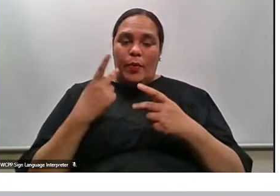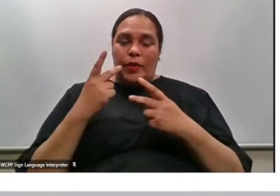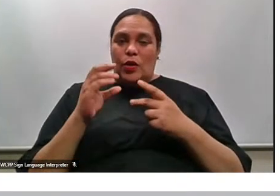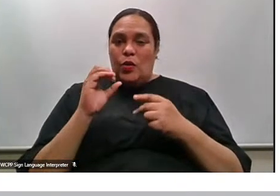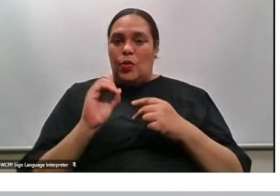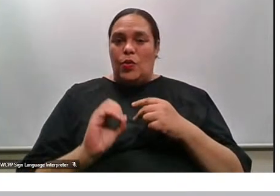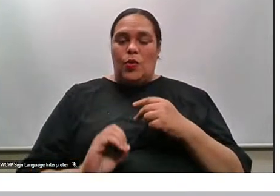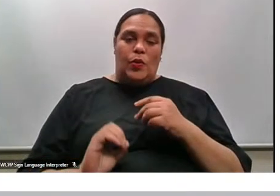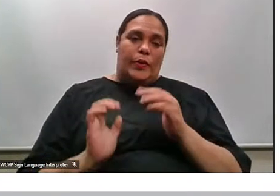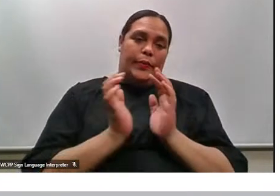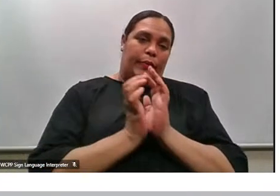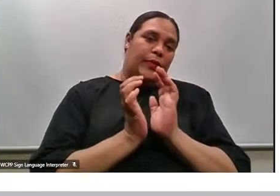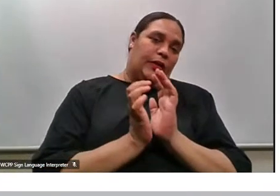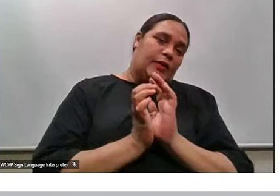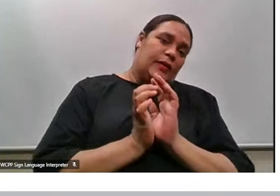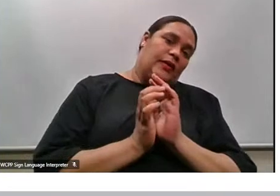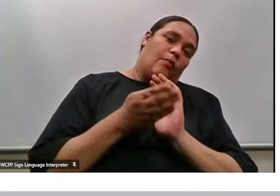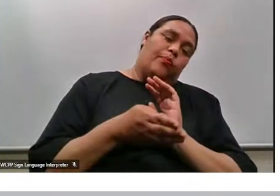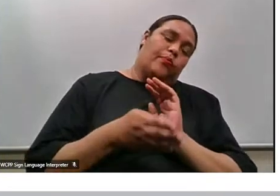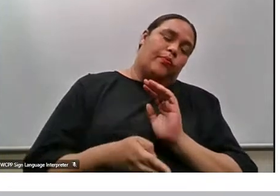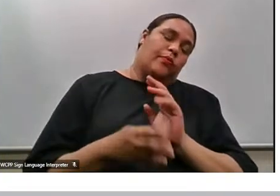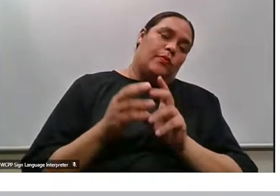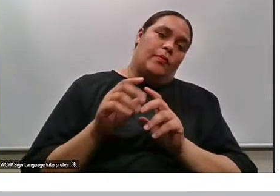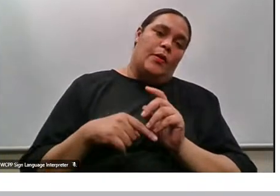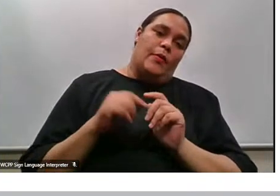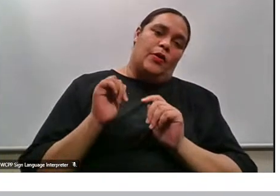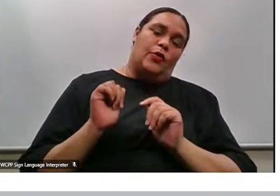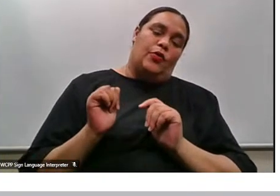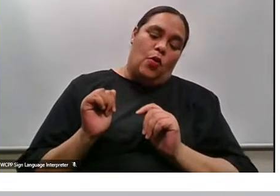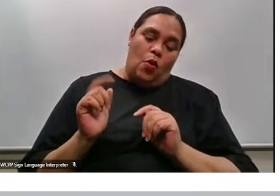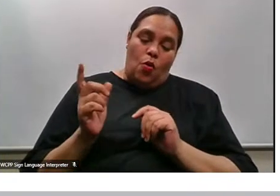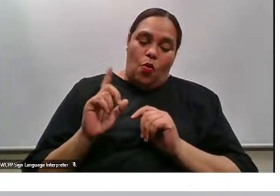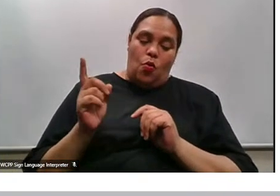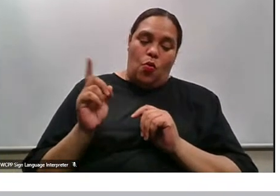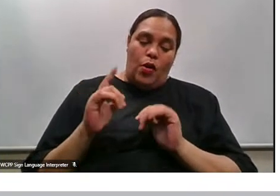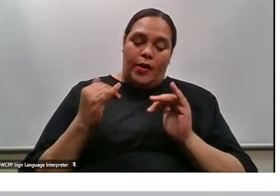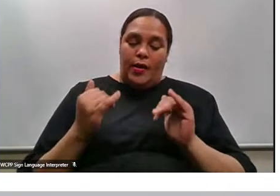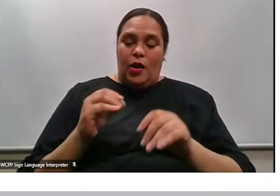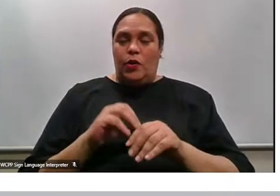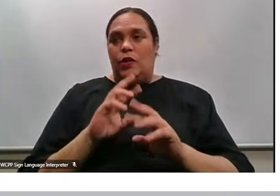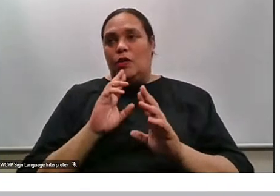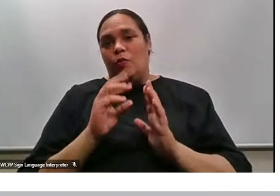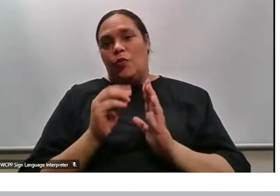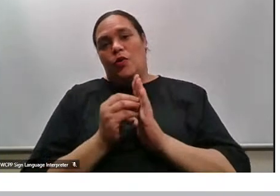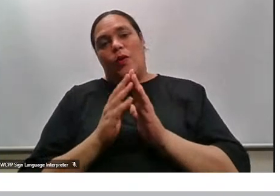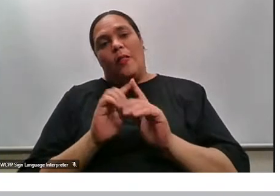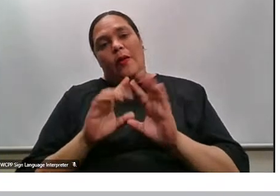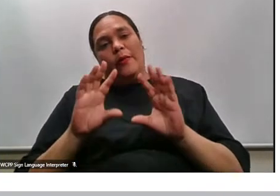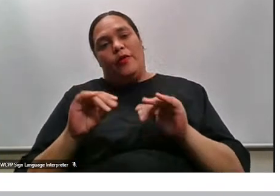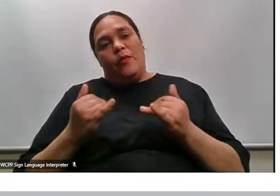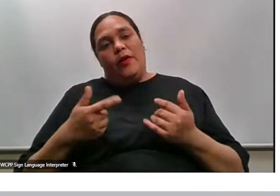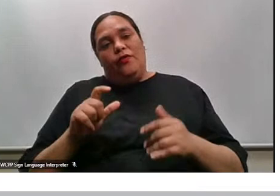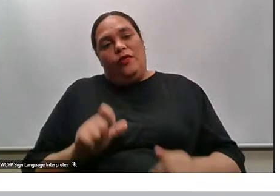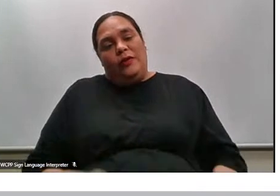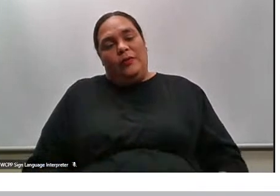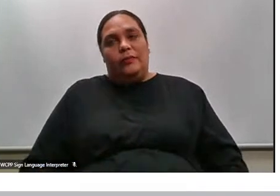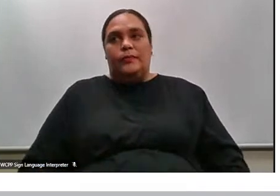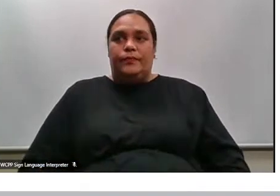meetings attended in terms of what is in the report. Let me stop there for now, Chair.